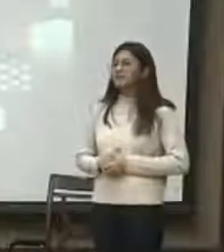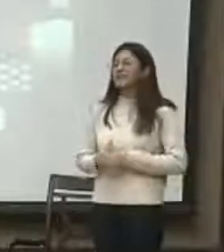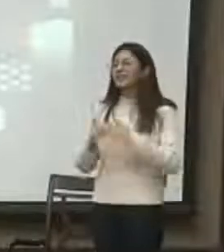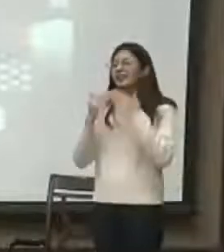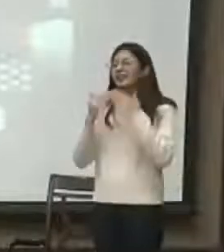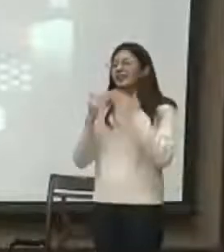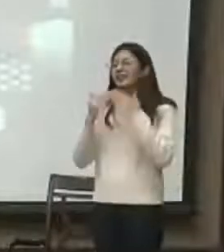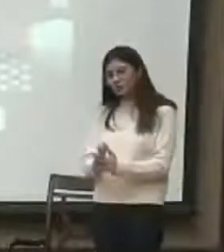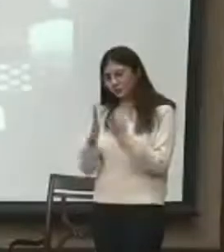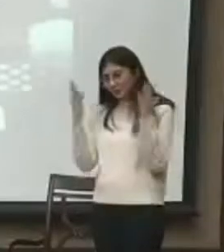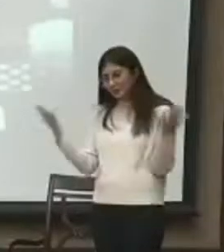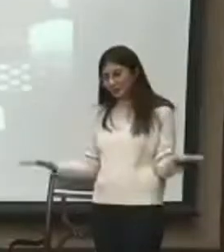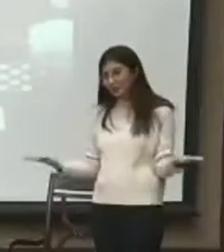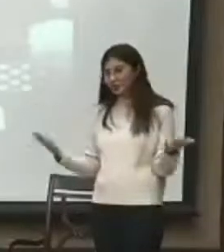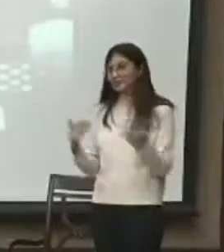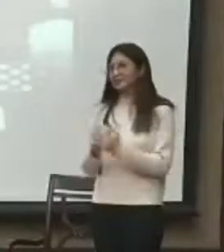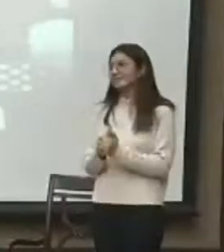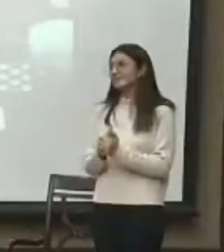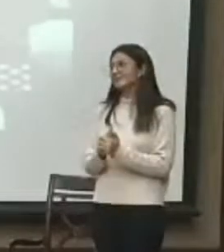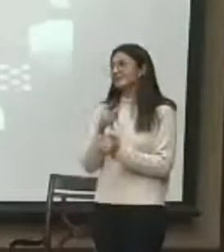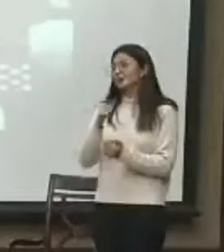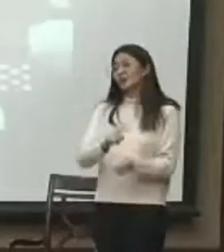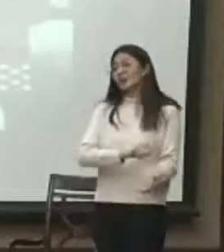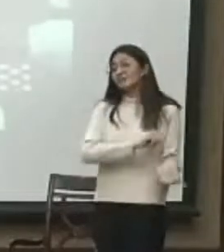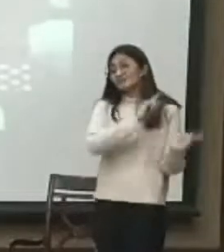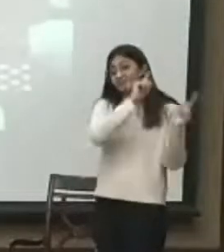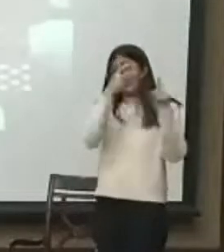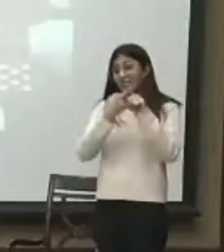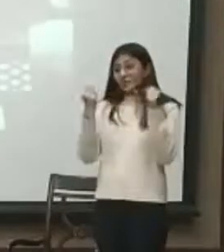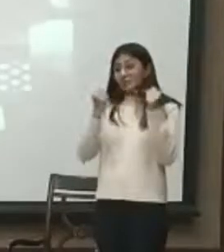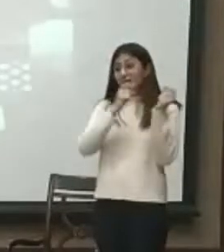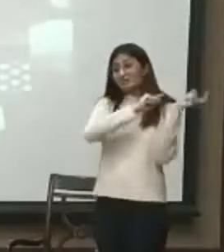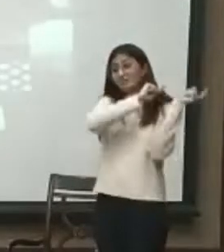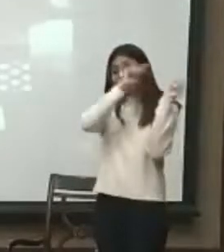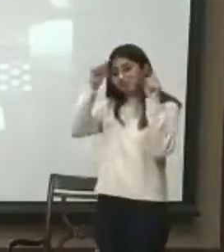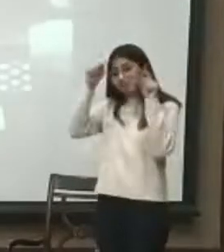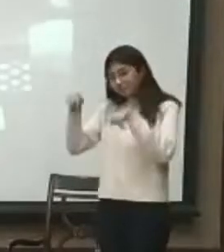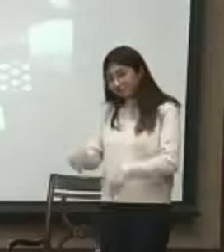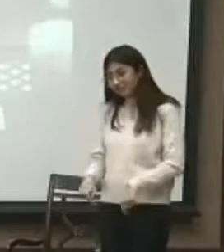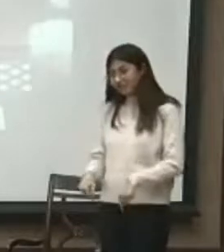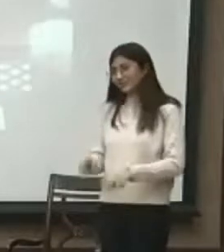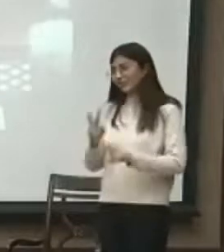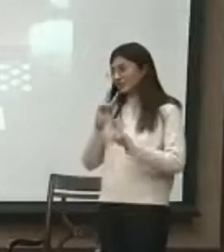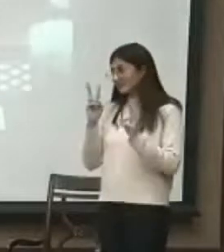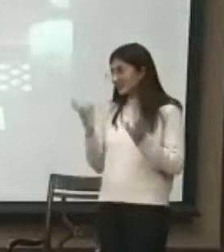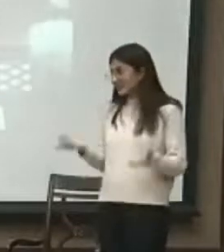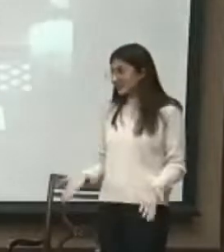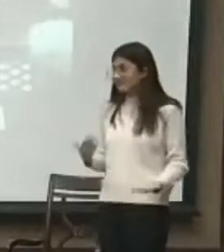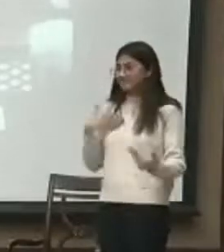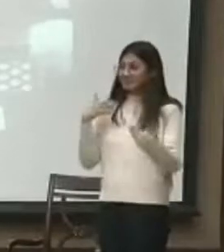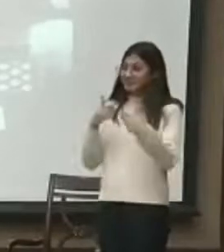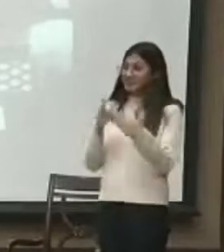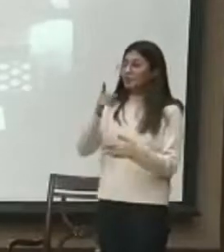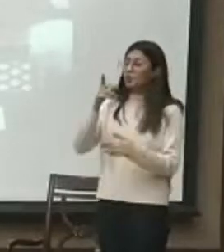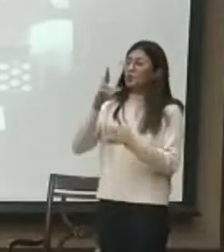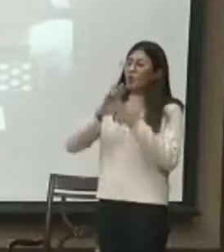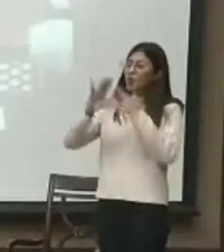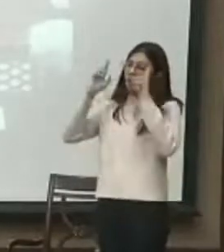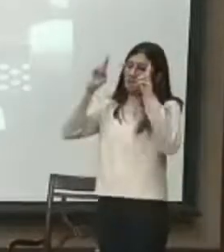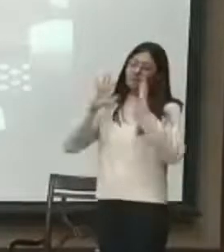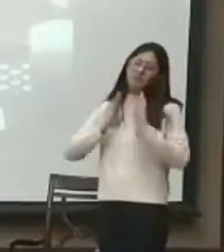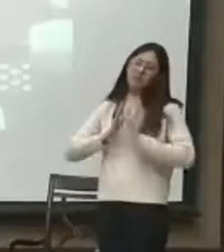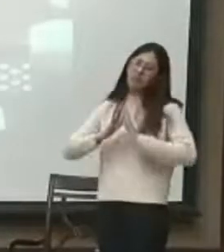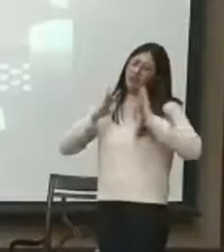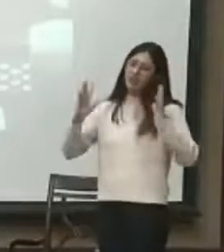thank you so much. You take the pain of coming all the way from Kashmir just to be a part of this meeting. I hope you will carry forward